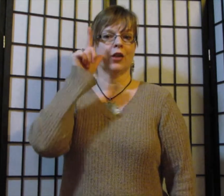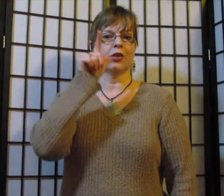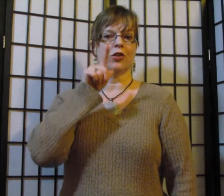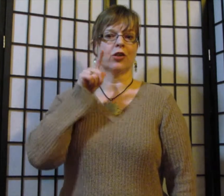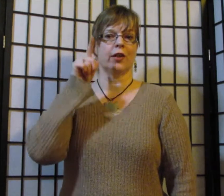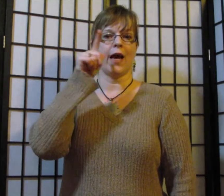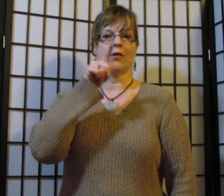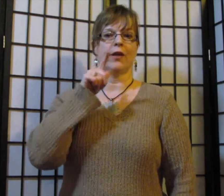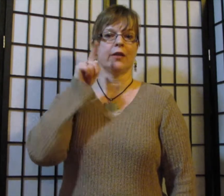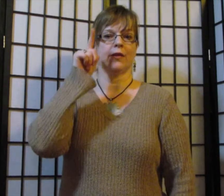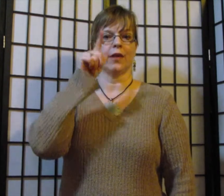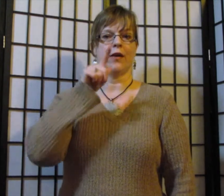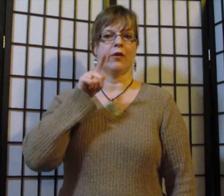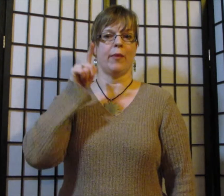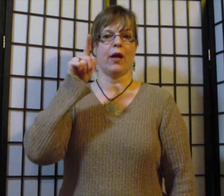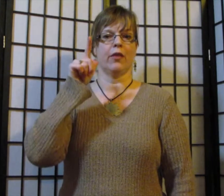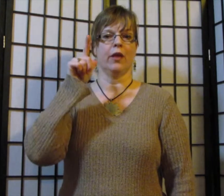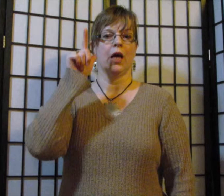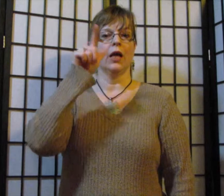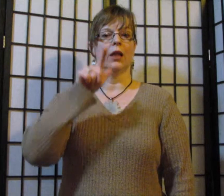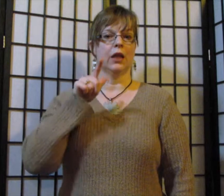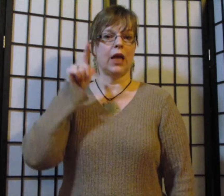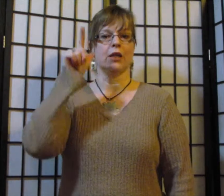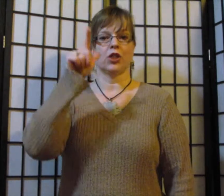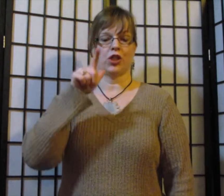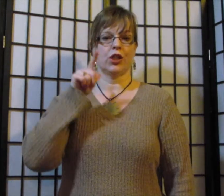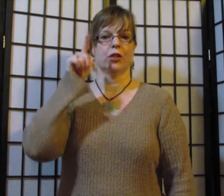to circle that around the side of your mouth. Lunch.